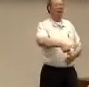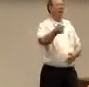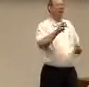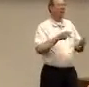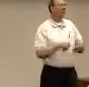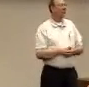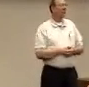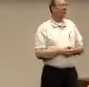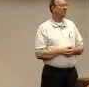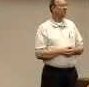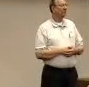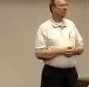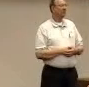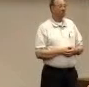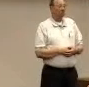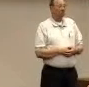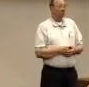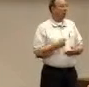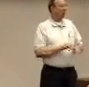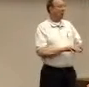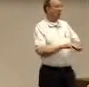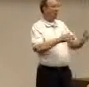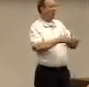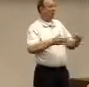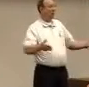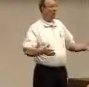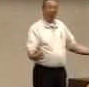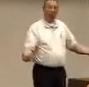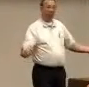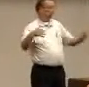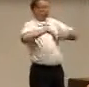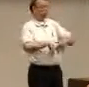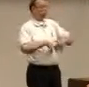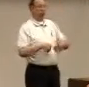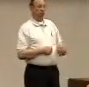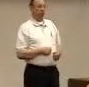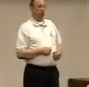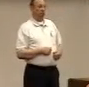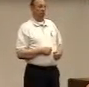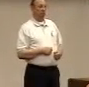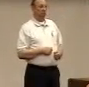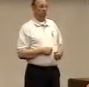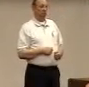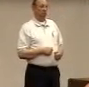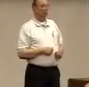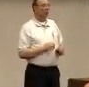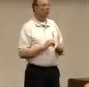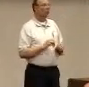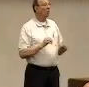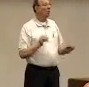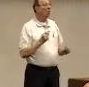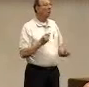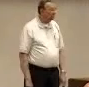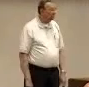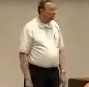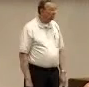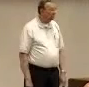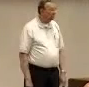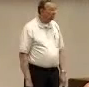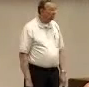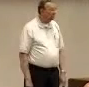than everybody. I'm just saying. So we opened the doors, and here they come. No one.